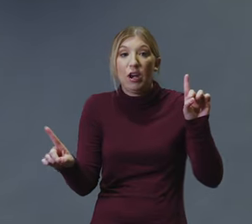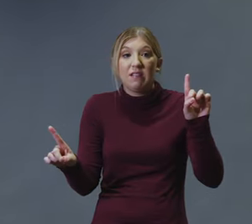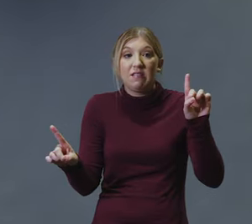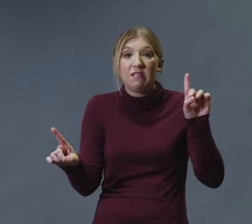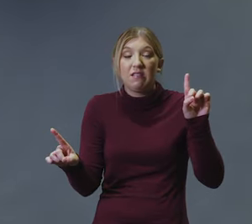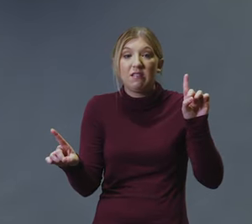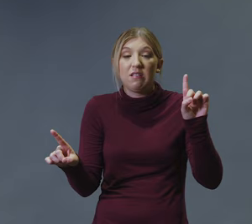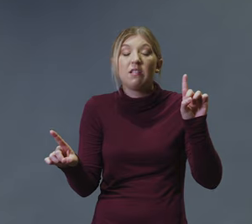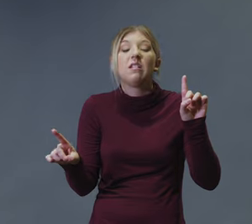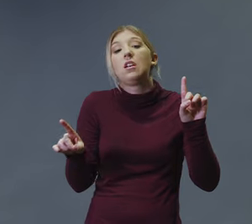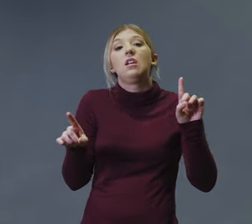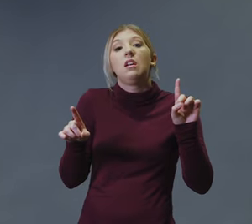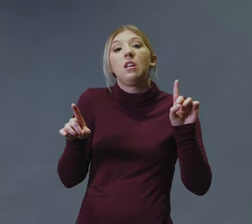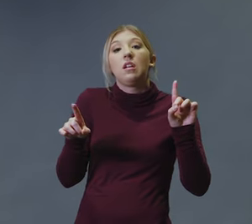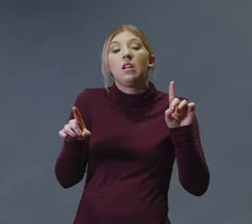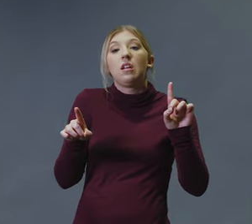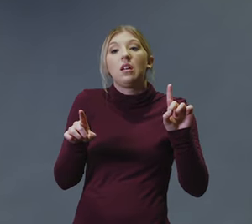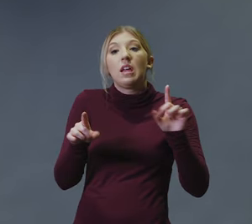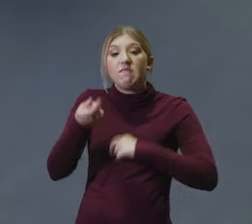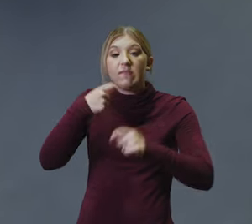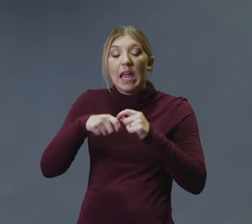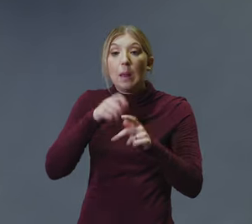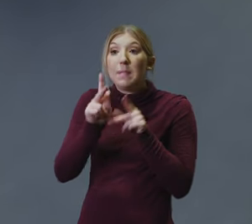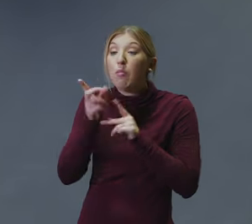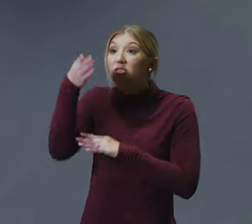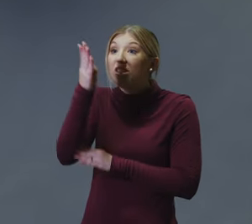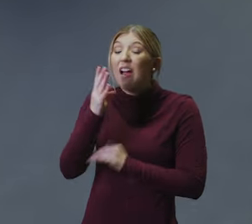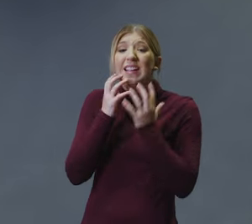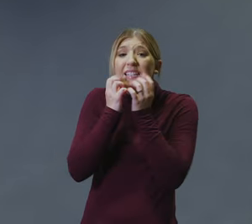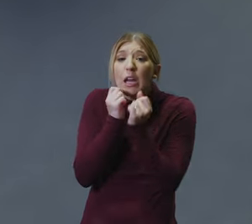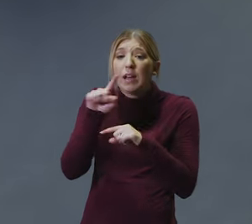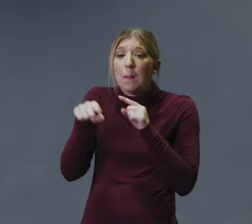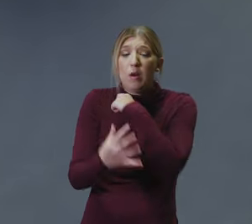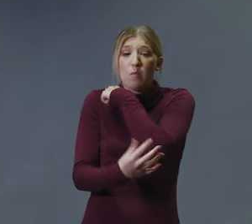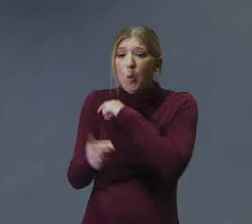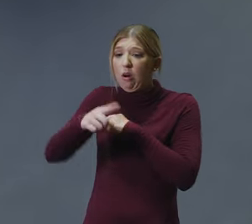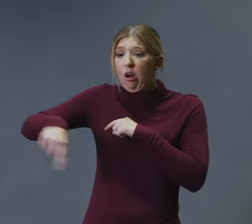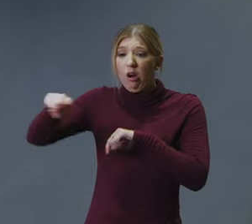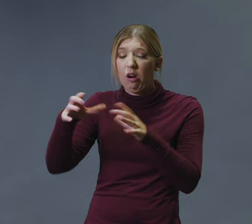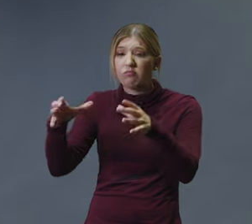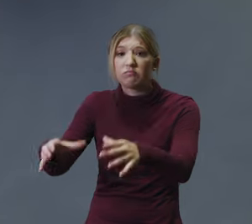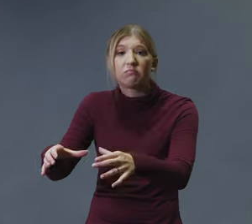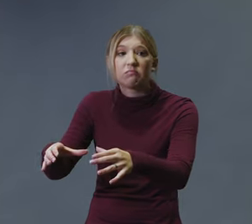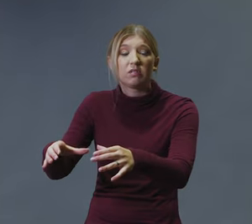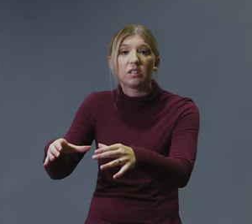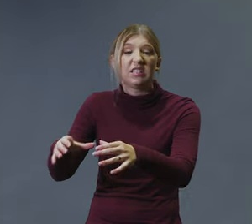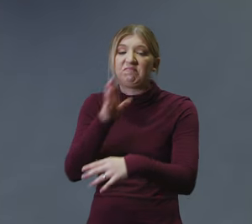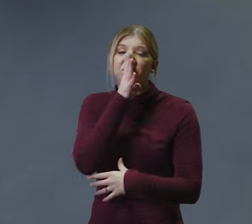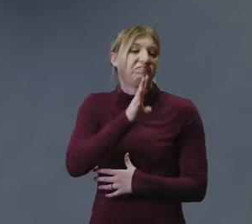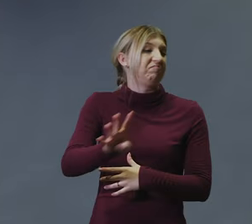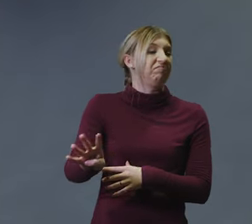power. Instead of being the people of God and caring for those individuals, they ostracized